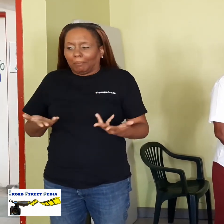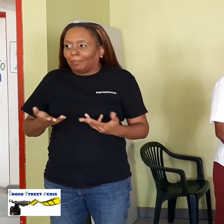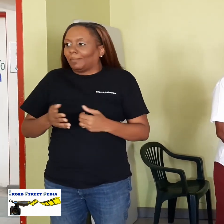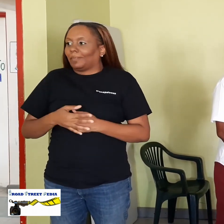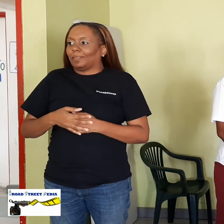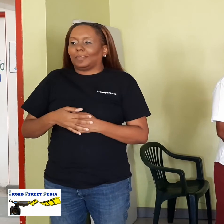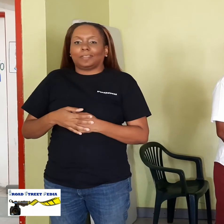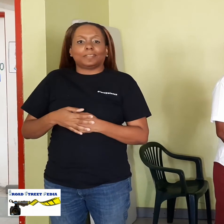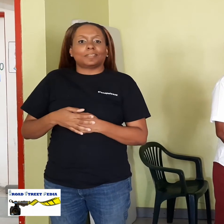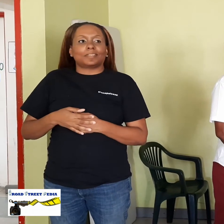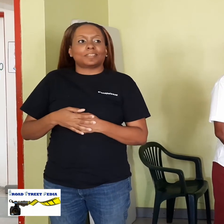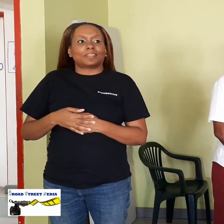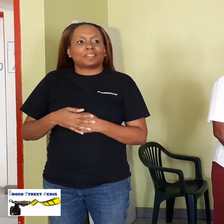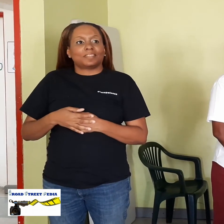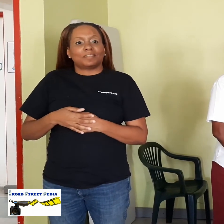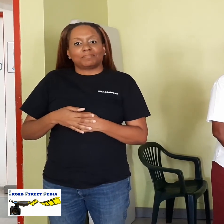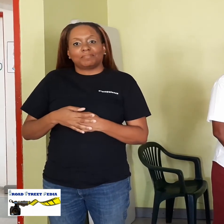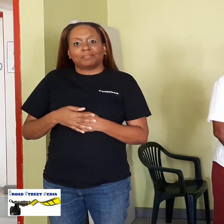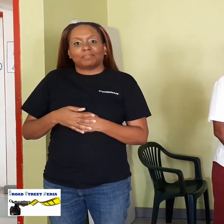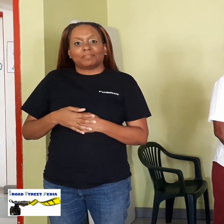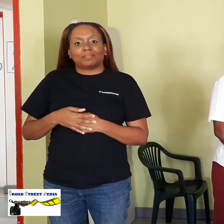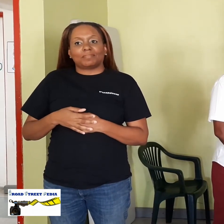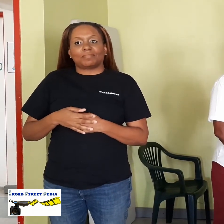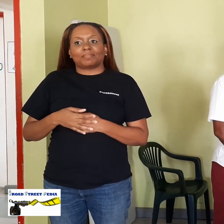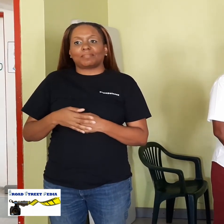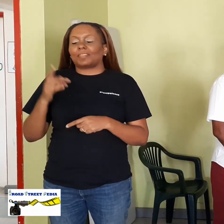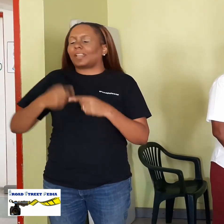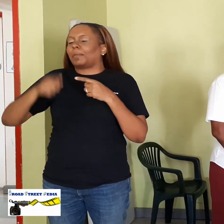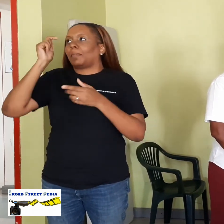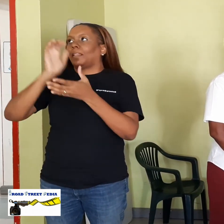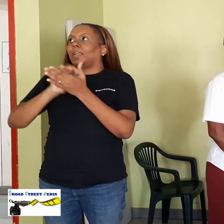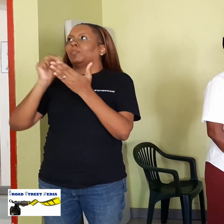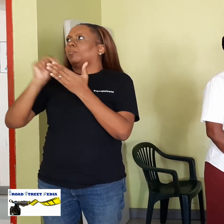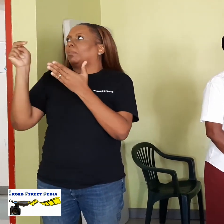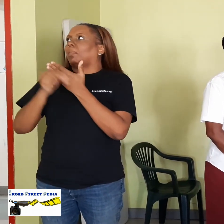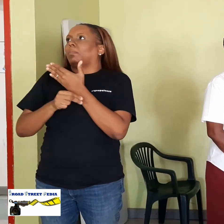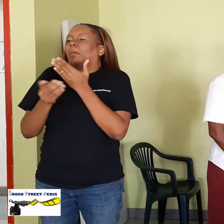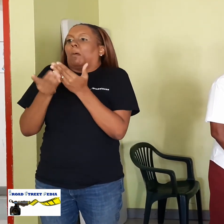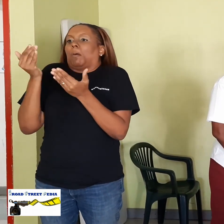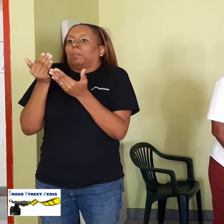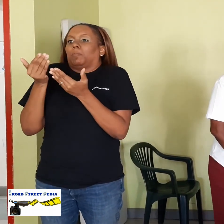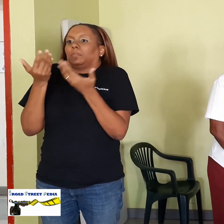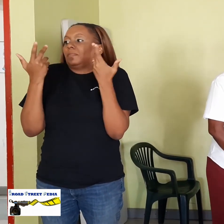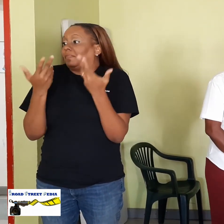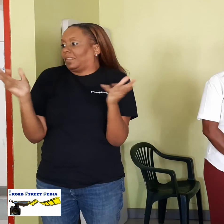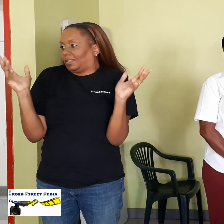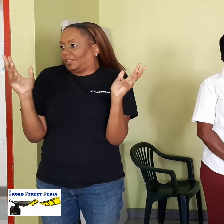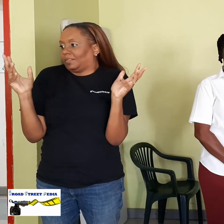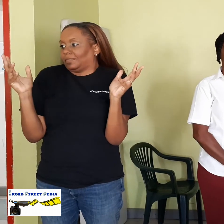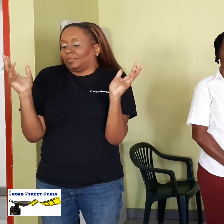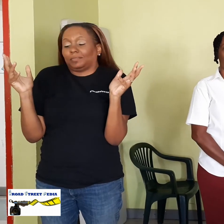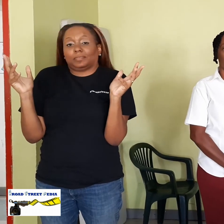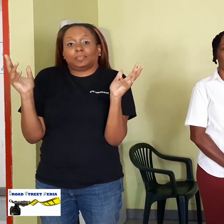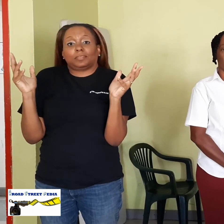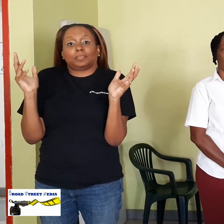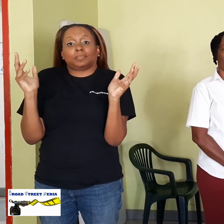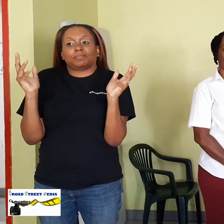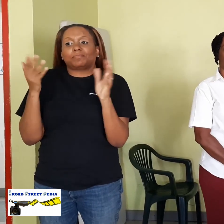I can't imagine that so much the month has passed already. So today what we're going to do before we get into